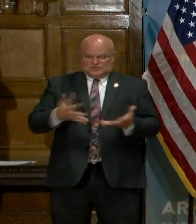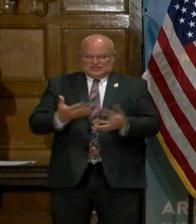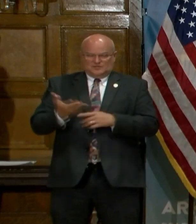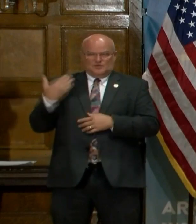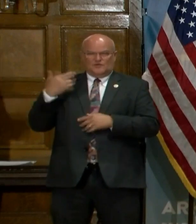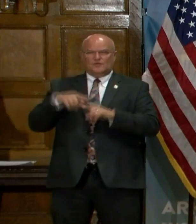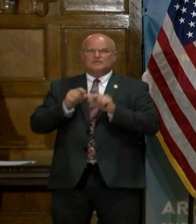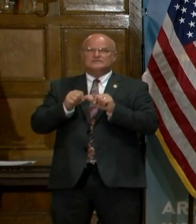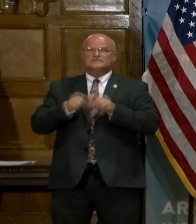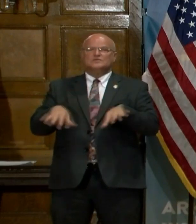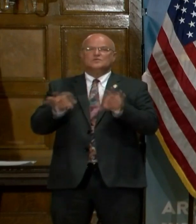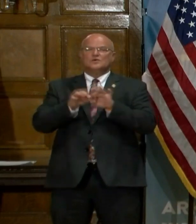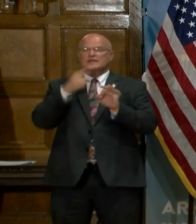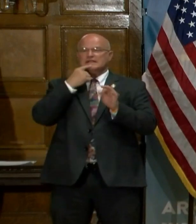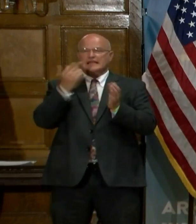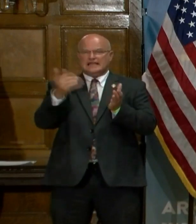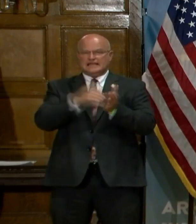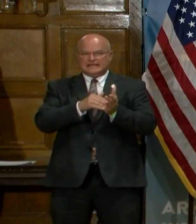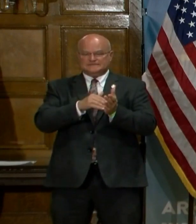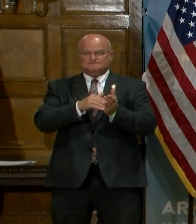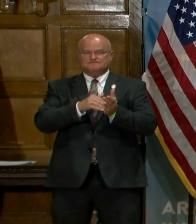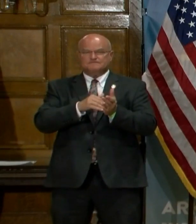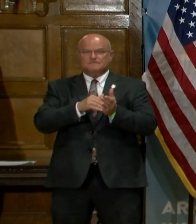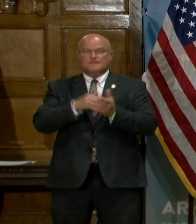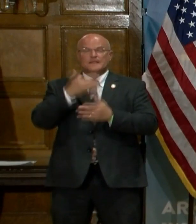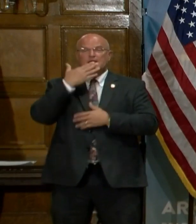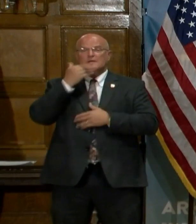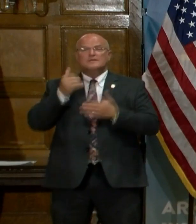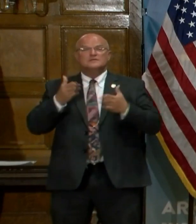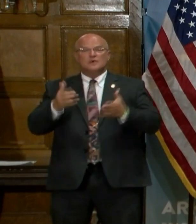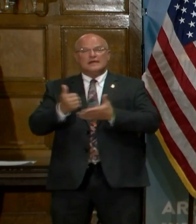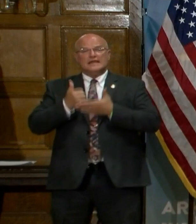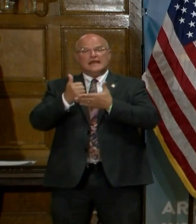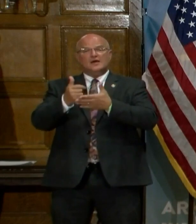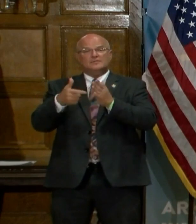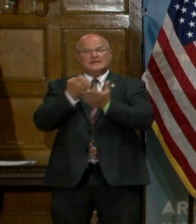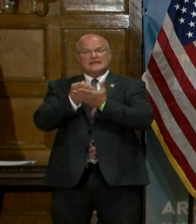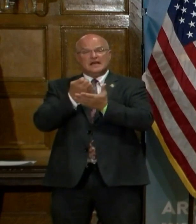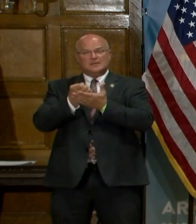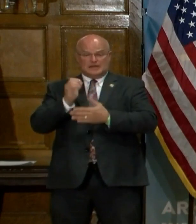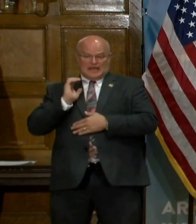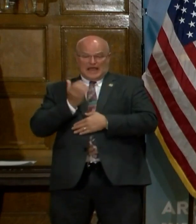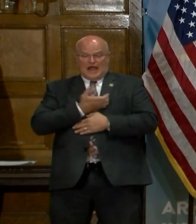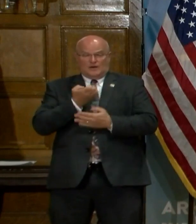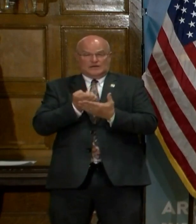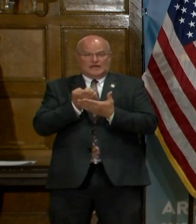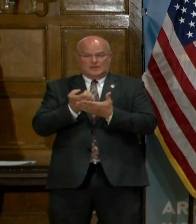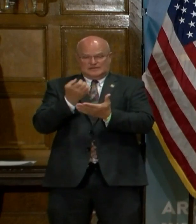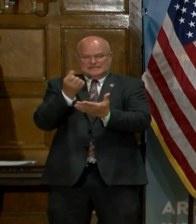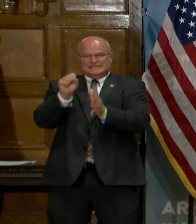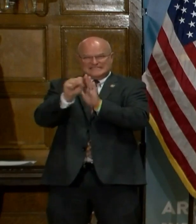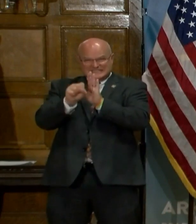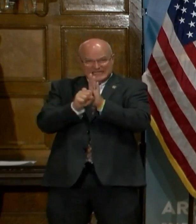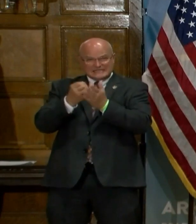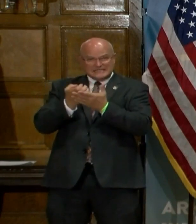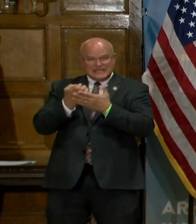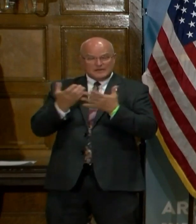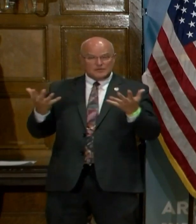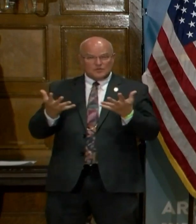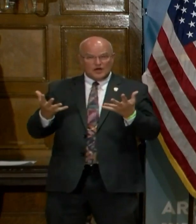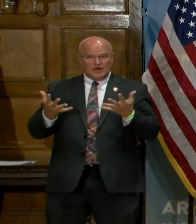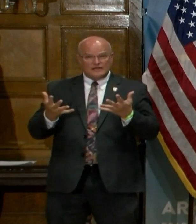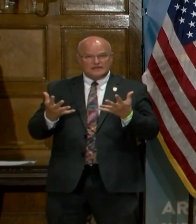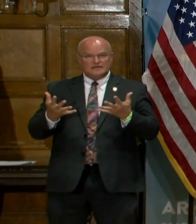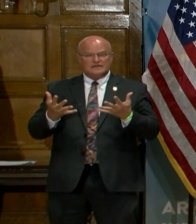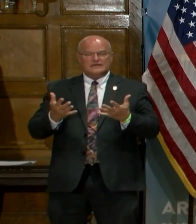it continues to be worth repeating. The best way to help this economy, our state's economy recover is to continue